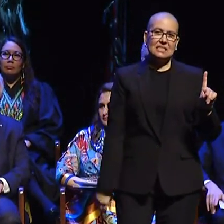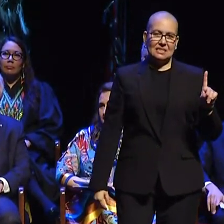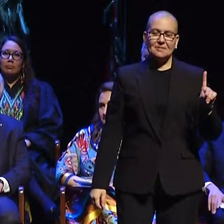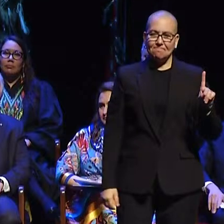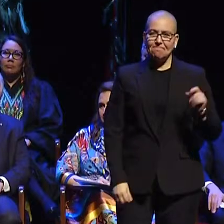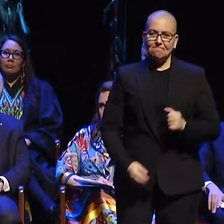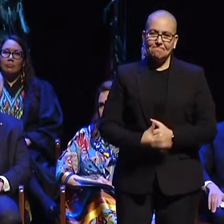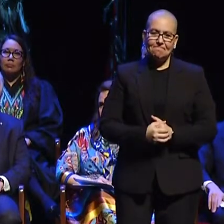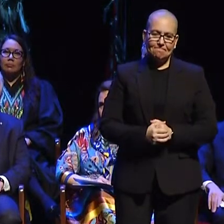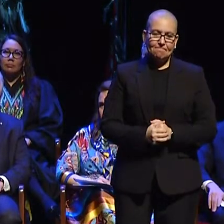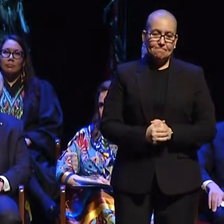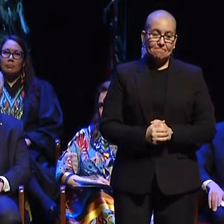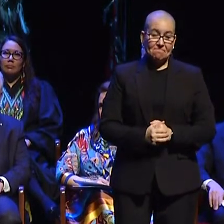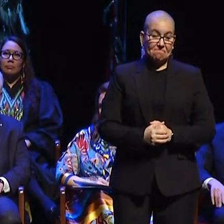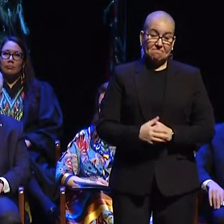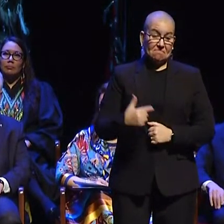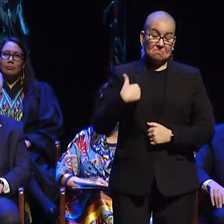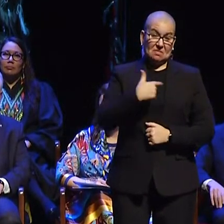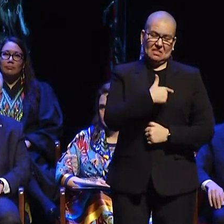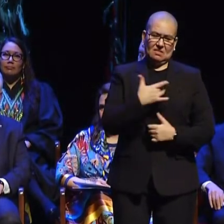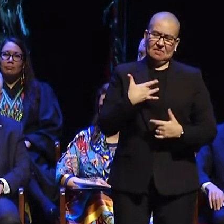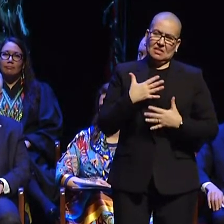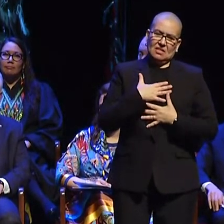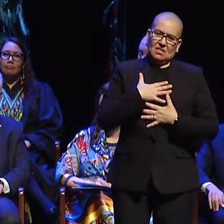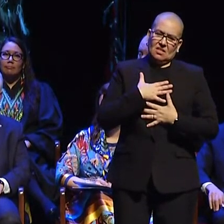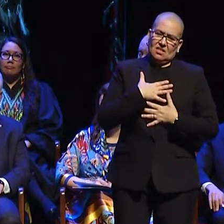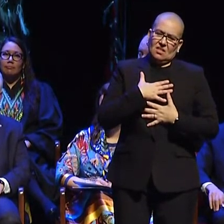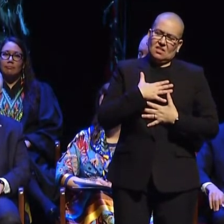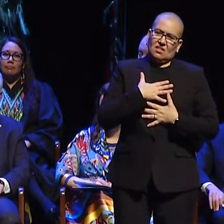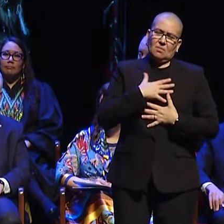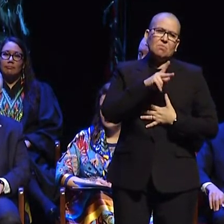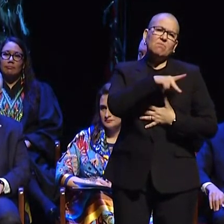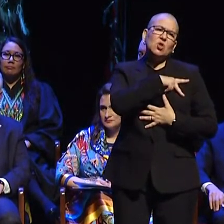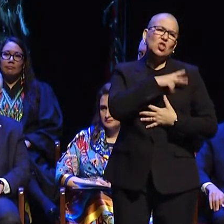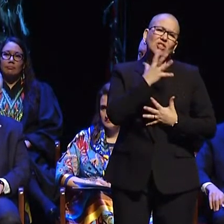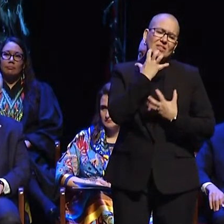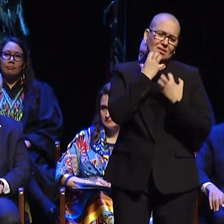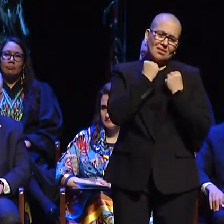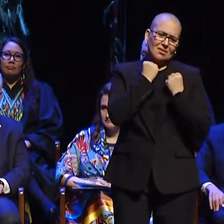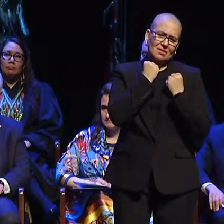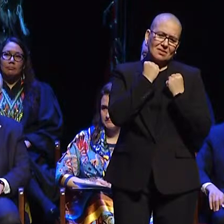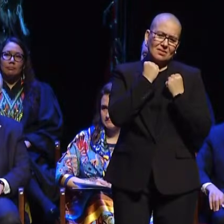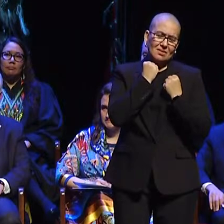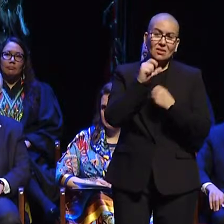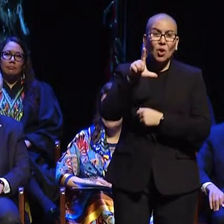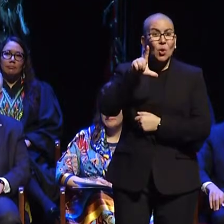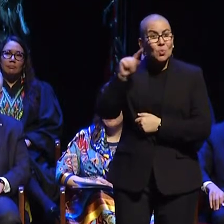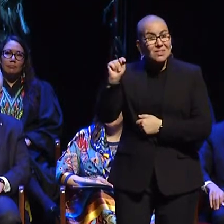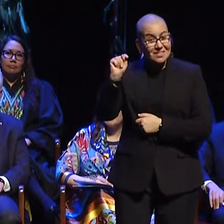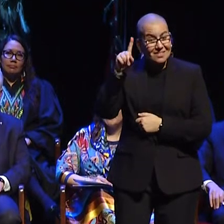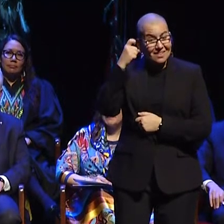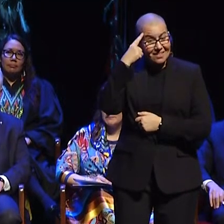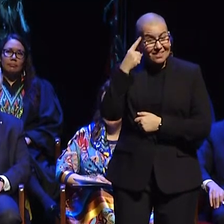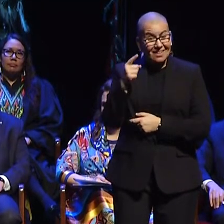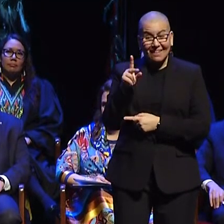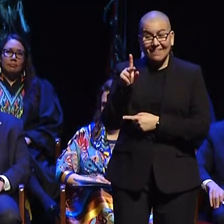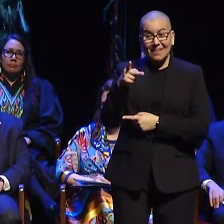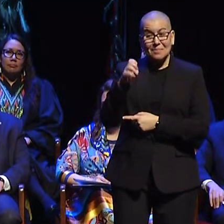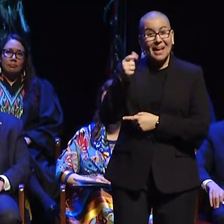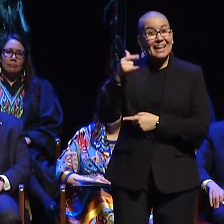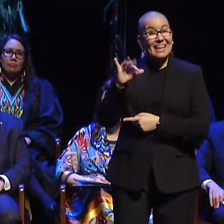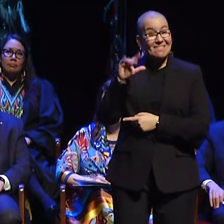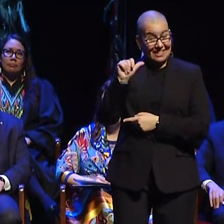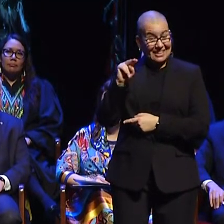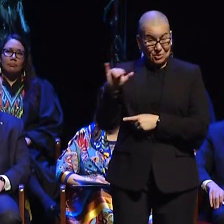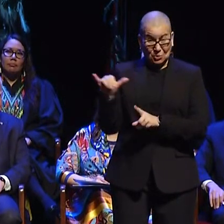And for us, it is personal. It's personal for me. It's also very personal for our Lieutenant Governor Flanagan, who lost her brother,